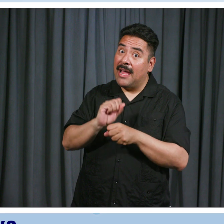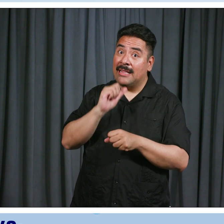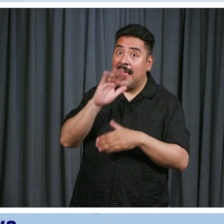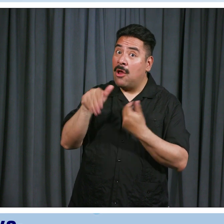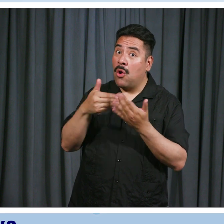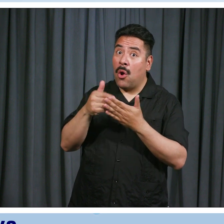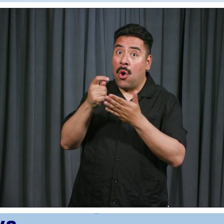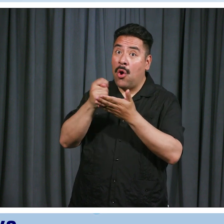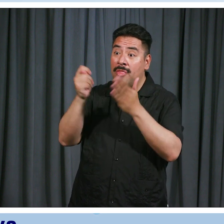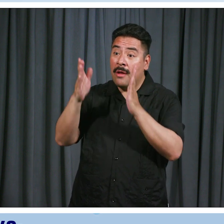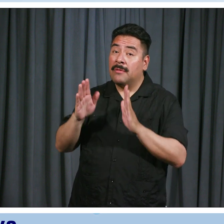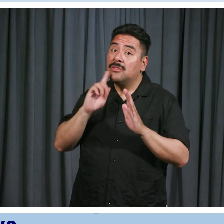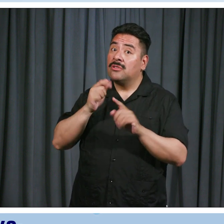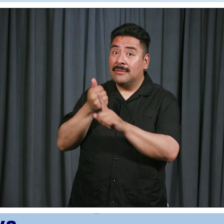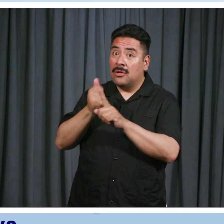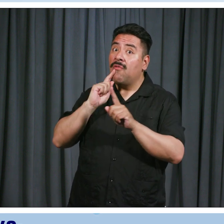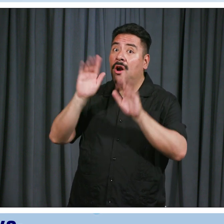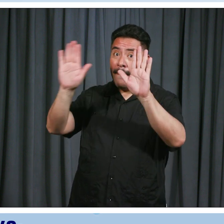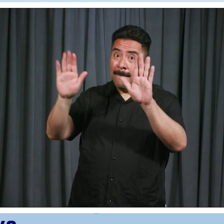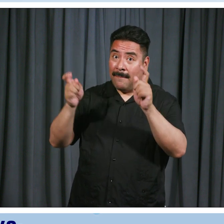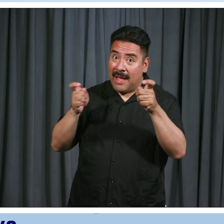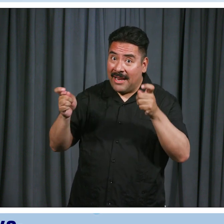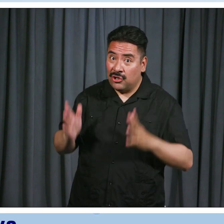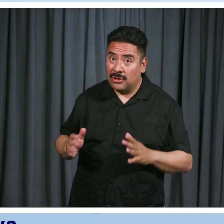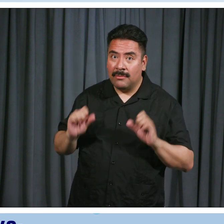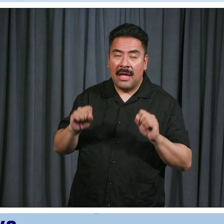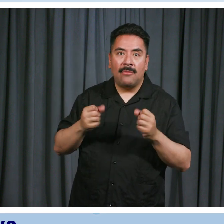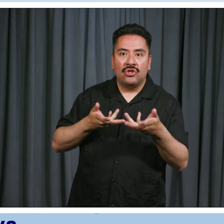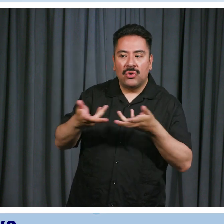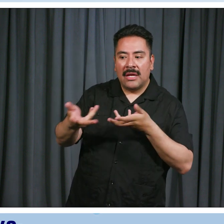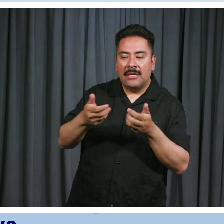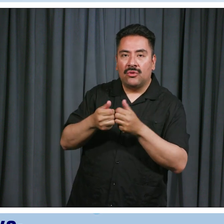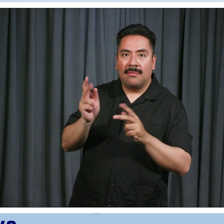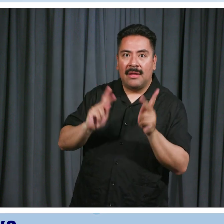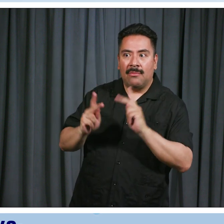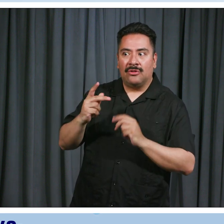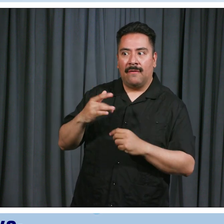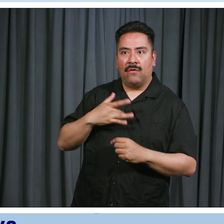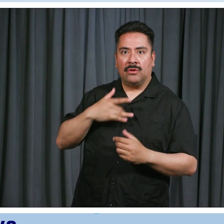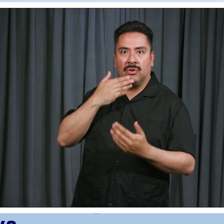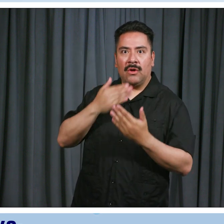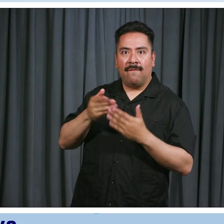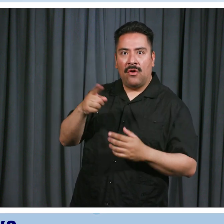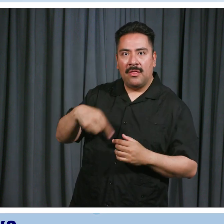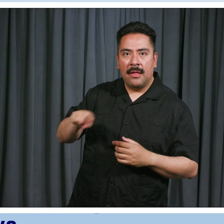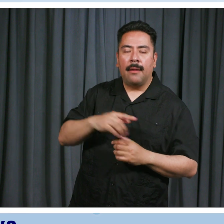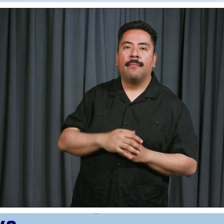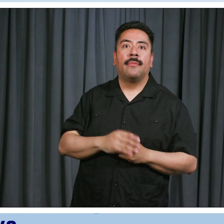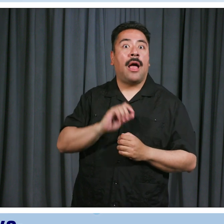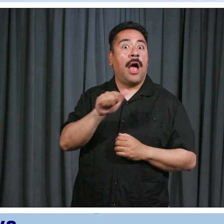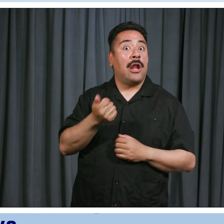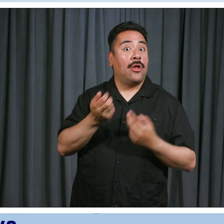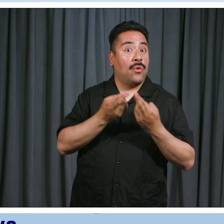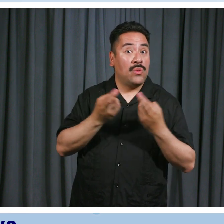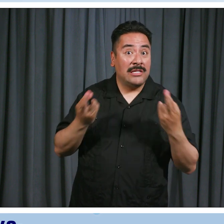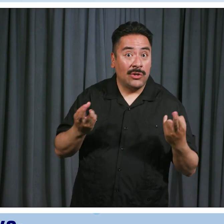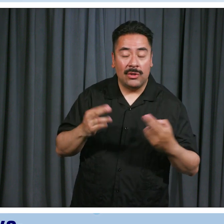therapists are great managers to be able to engage with people in a way that feels good for them. Another resource would